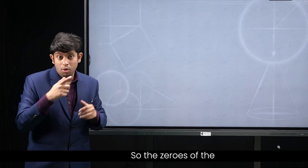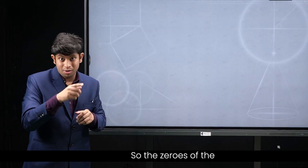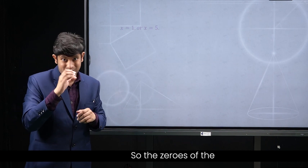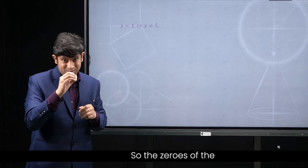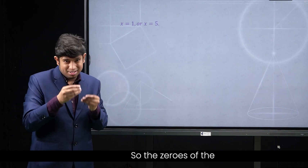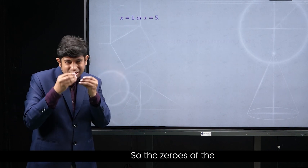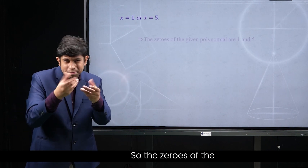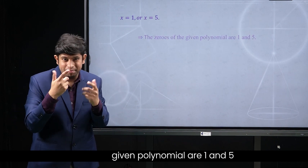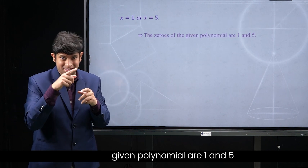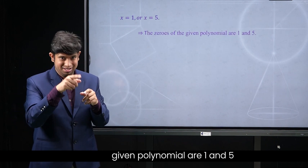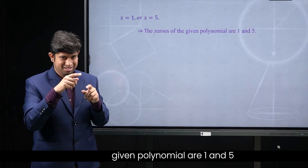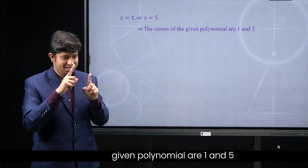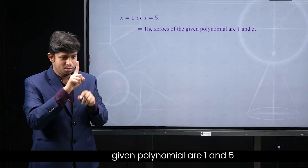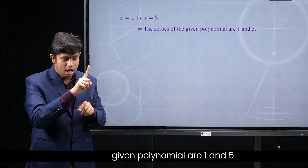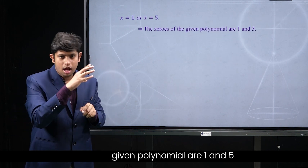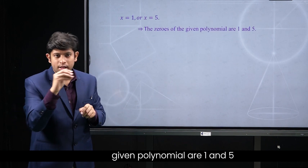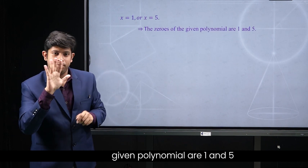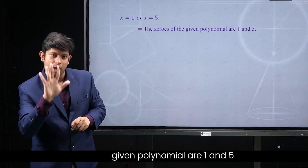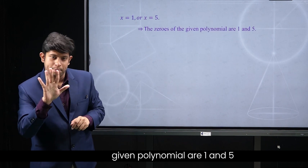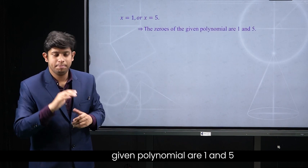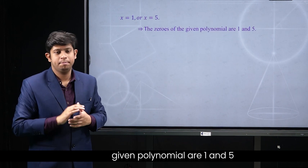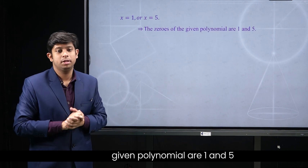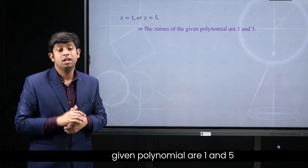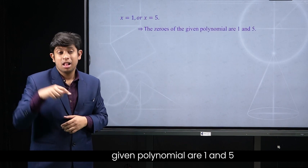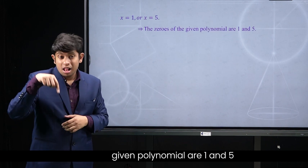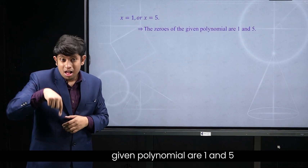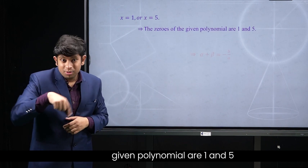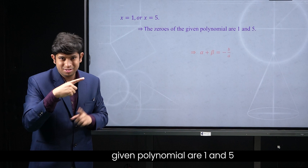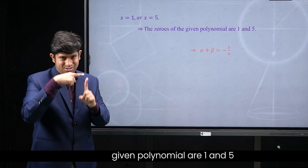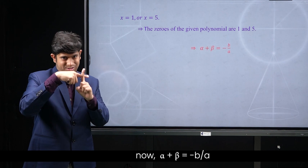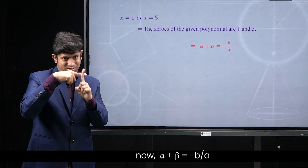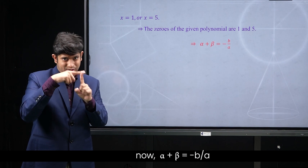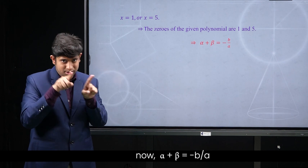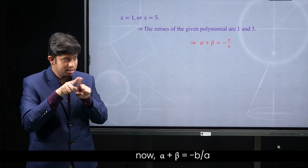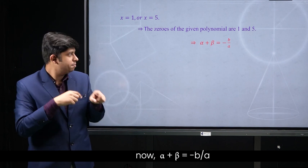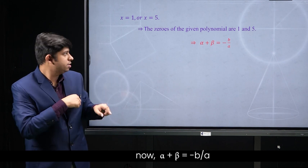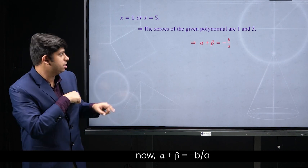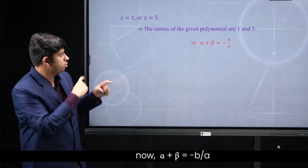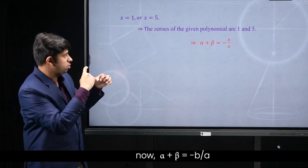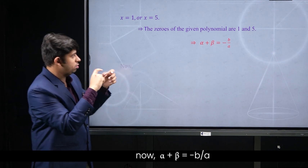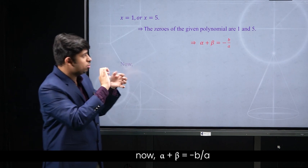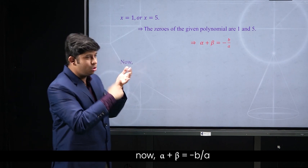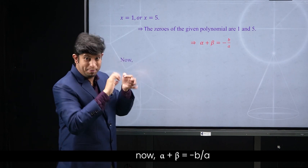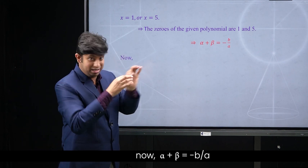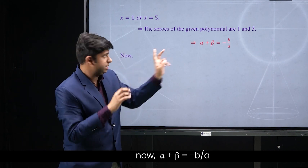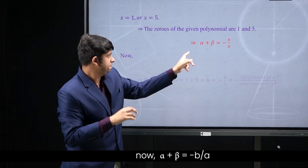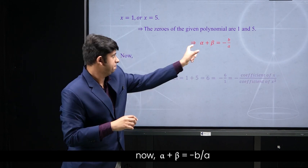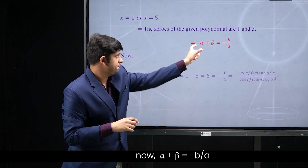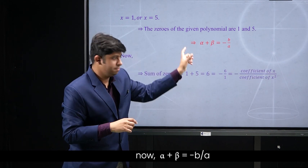So, the zeros of the given polynomial are 1 and 5. Now, alpha plus beta is equal to minus b by